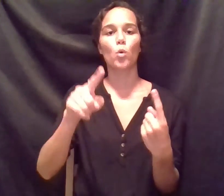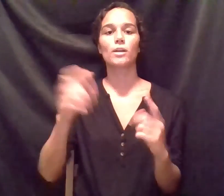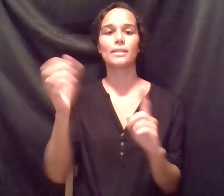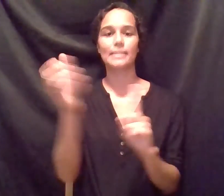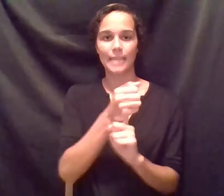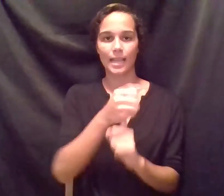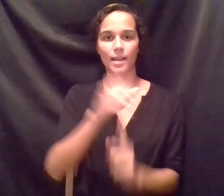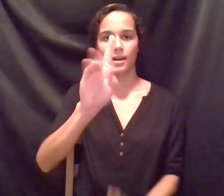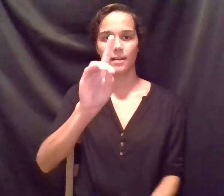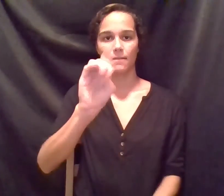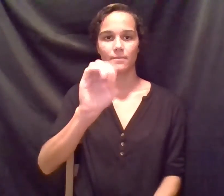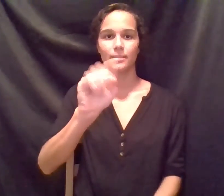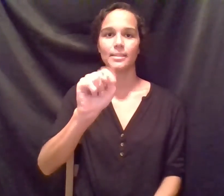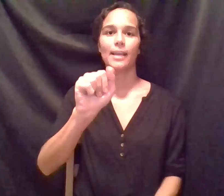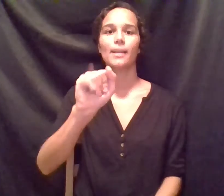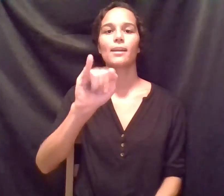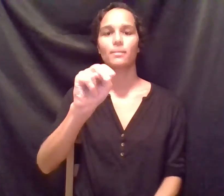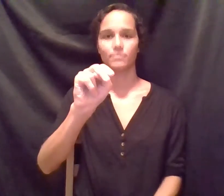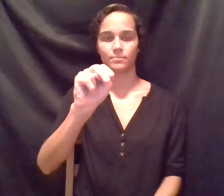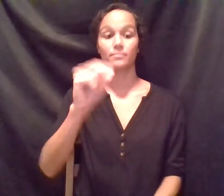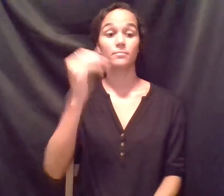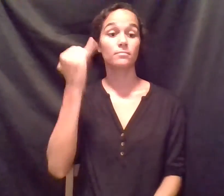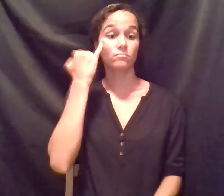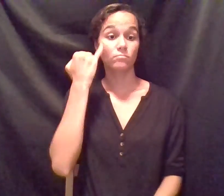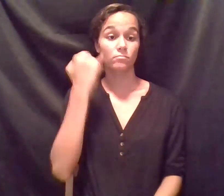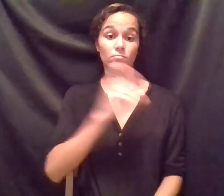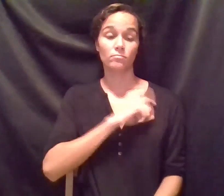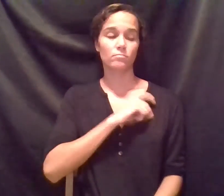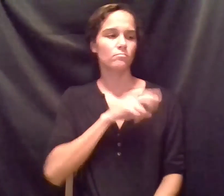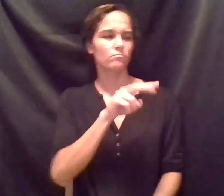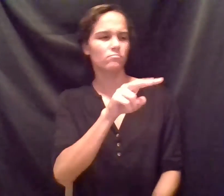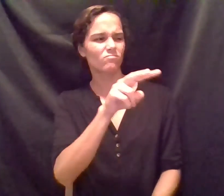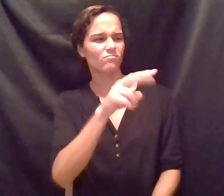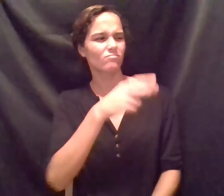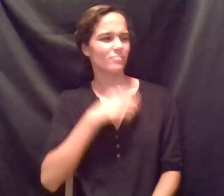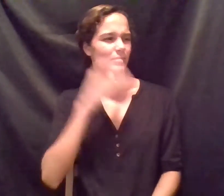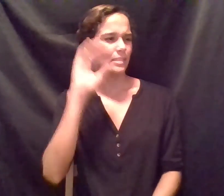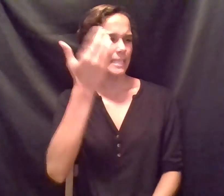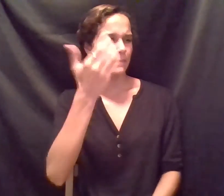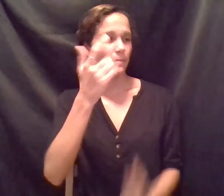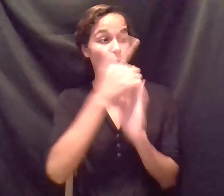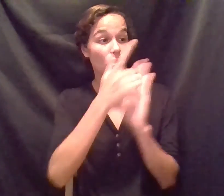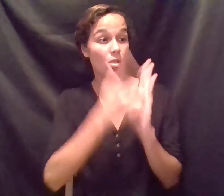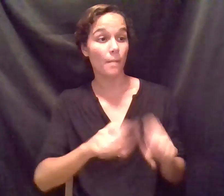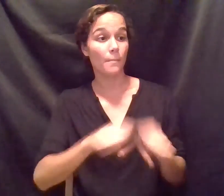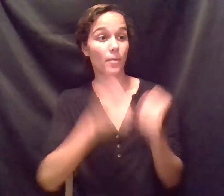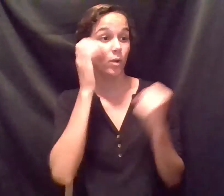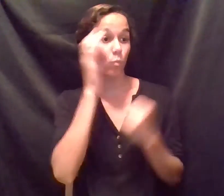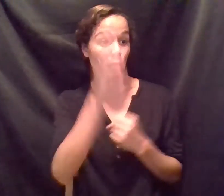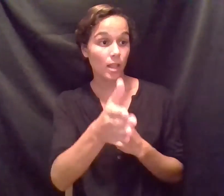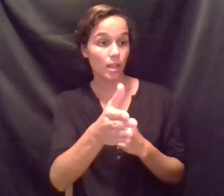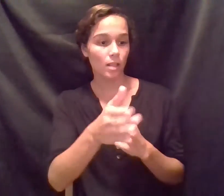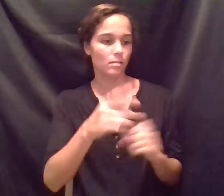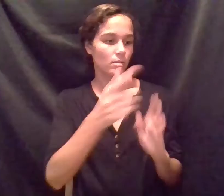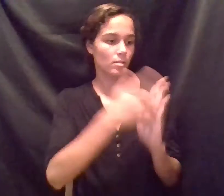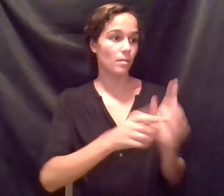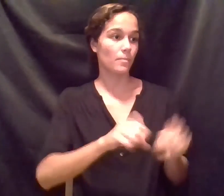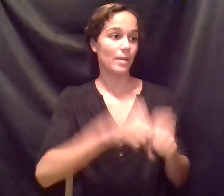suspicion that you have committed a crime, are now committing a crime, or are about to commit a crime, they